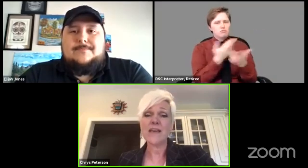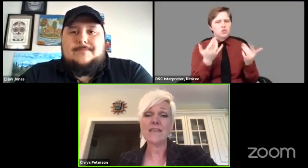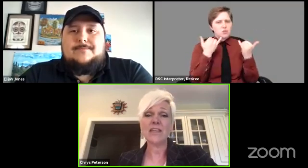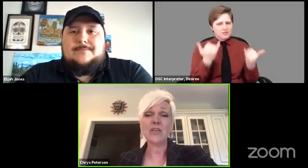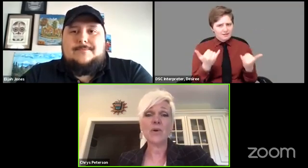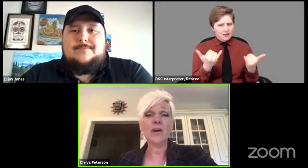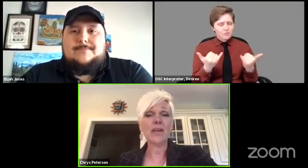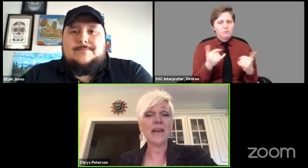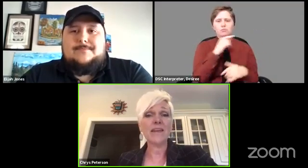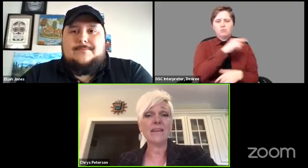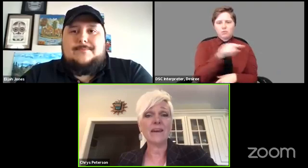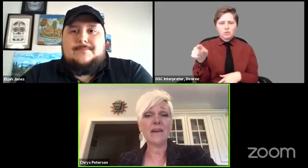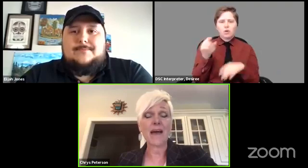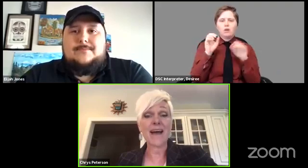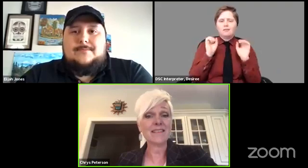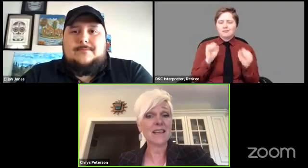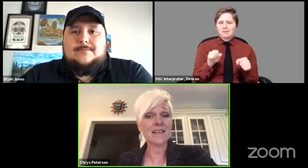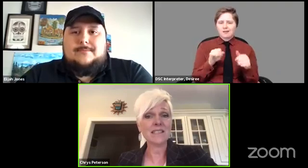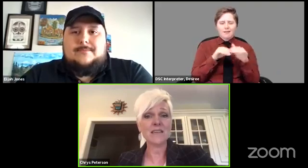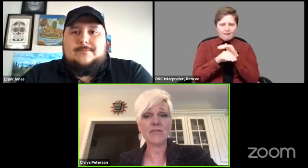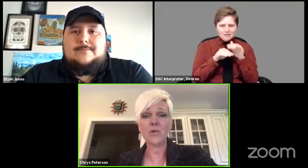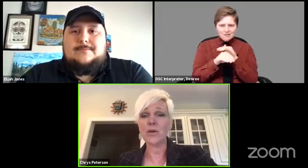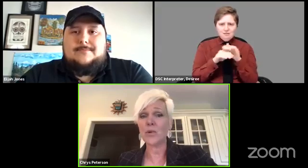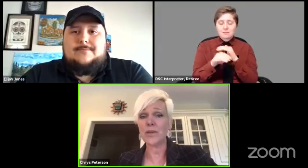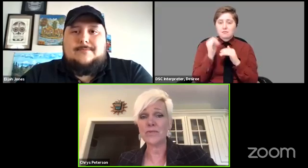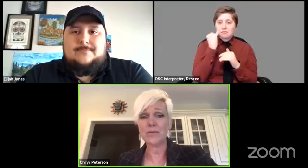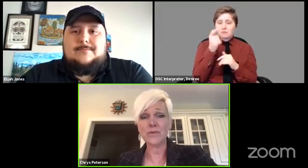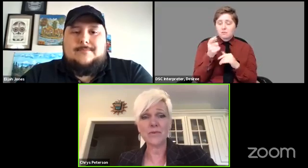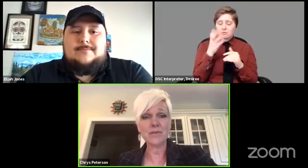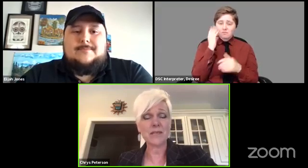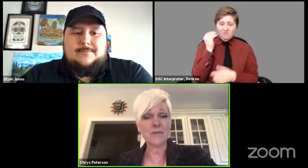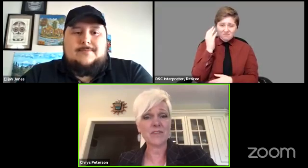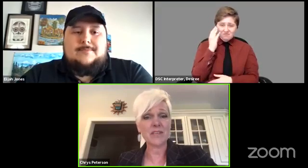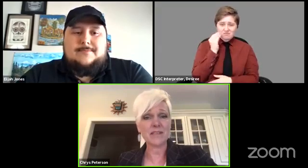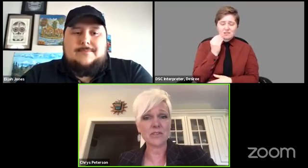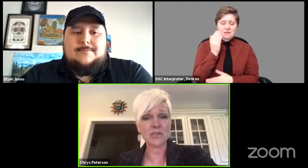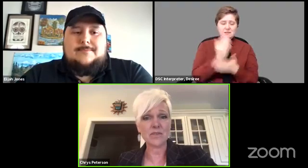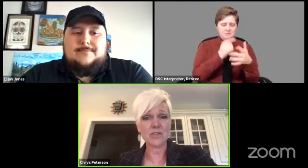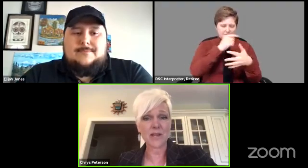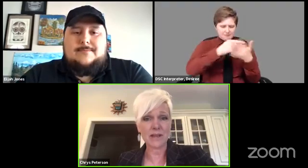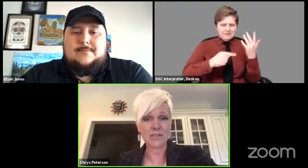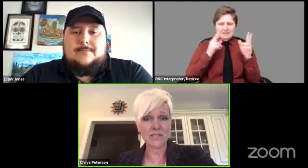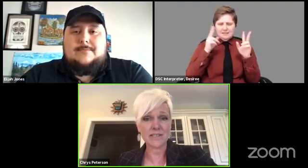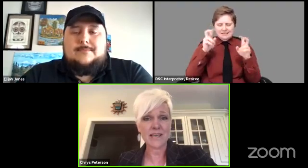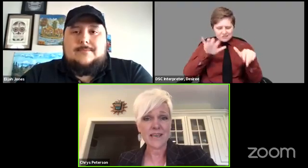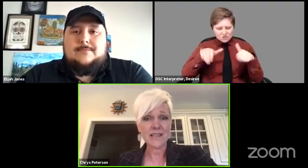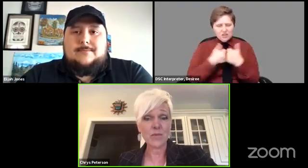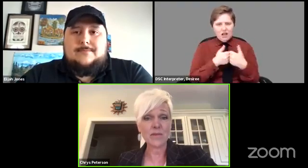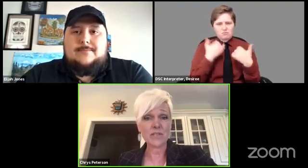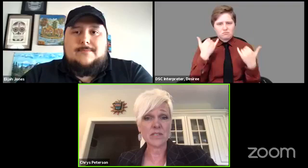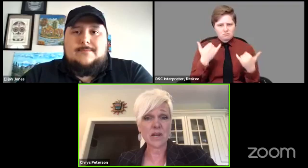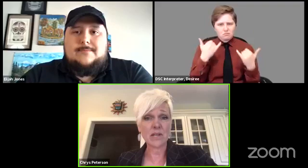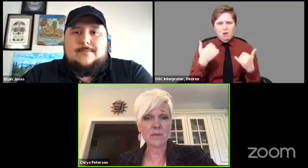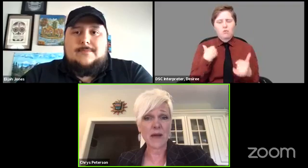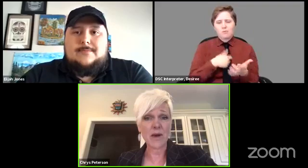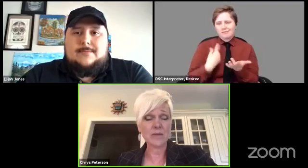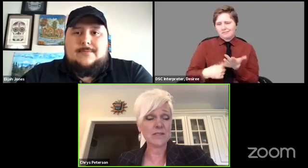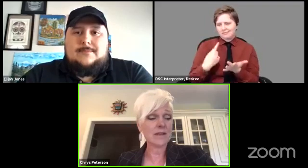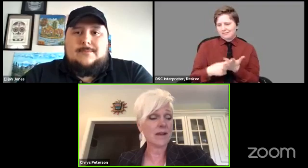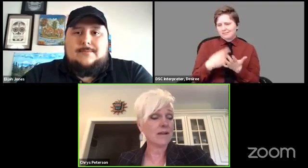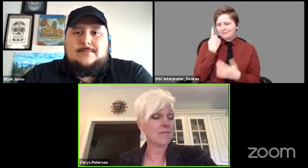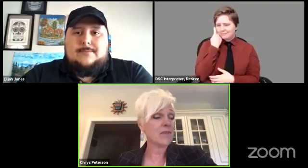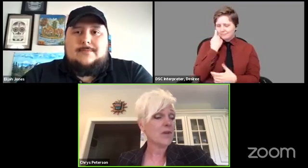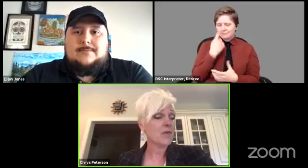now that you all can access if you are going through some of these issues and challenges that we've just talked